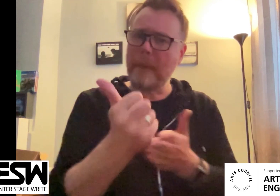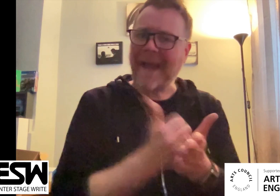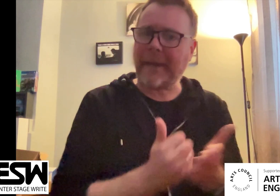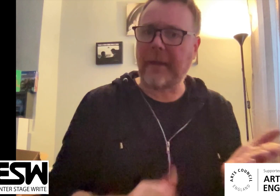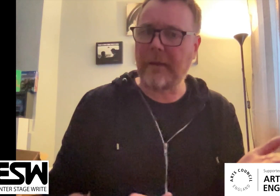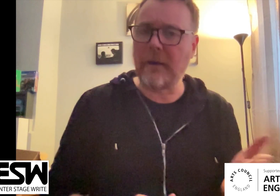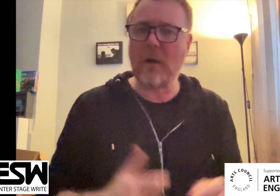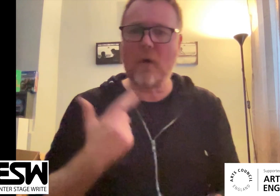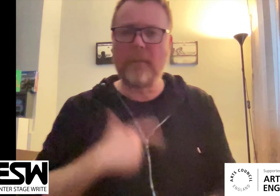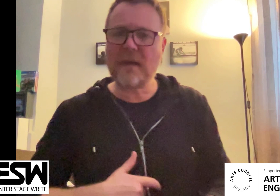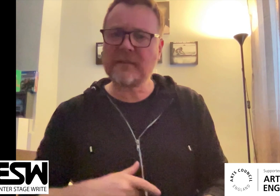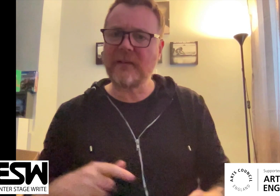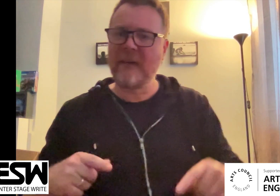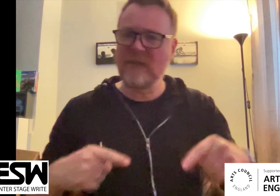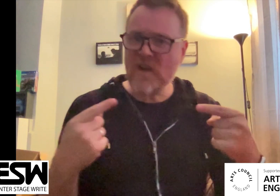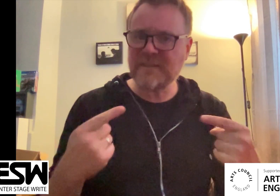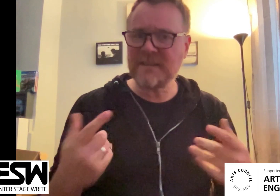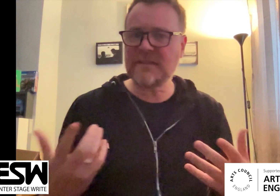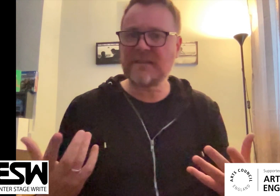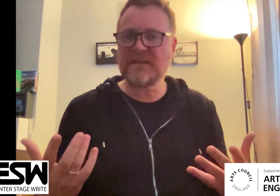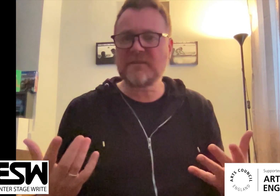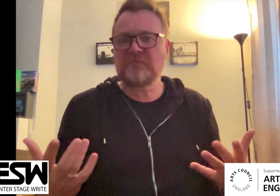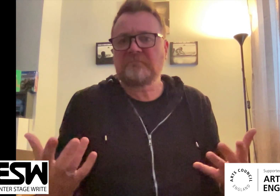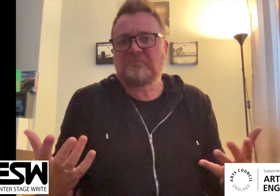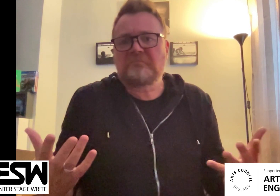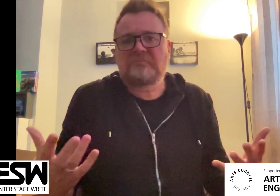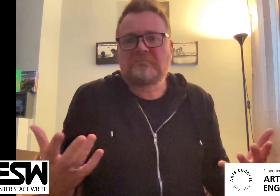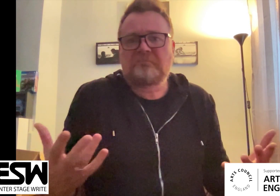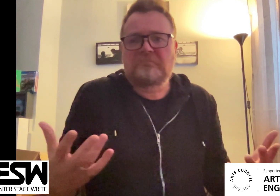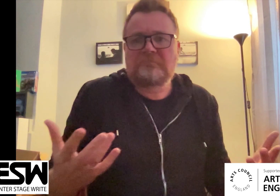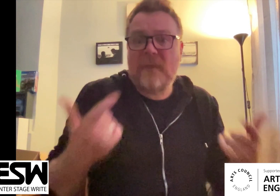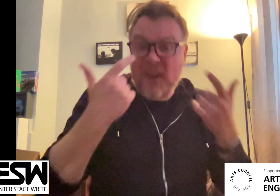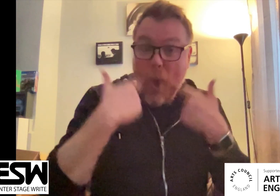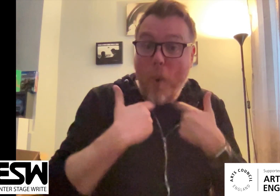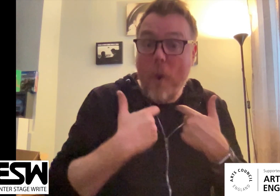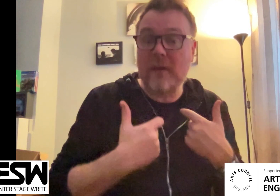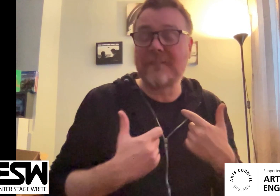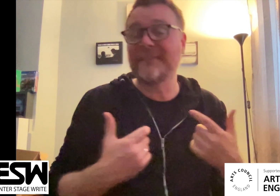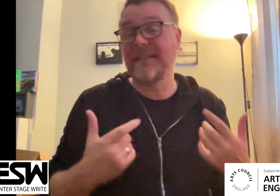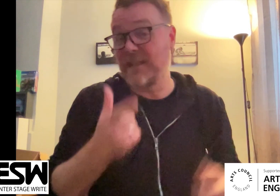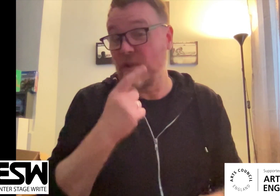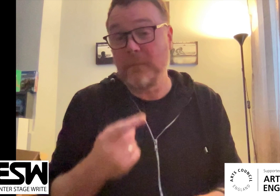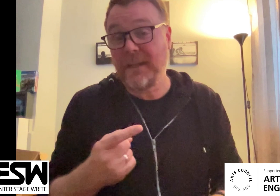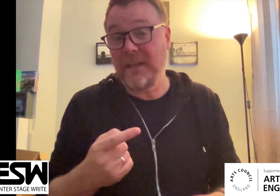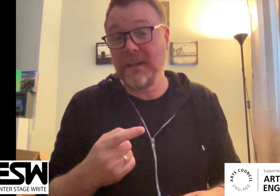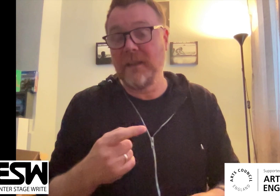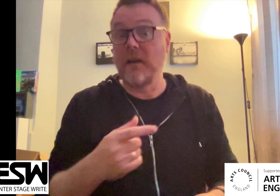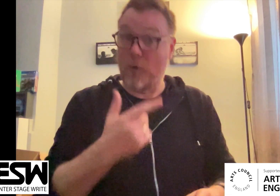It doesn't have to be a person, it could be an entity, it could be a bank they're fighting, or maybe a court. It could be anything